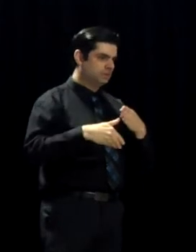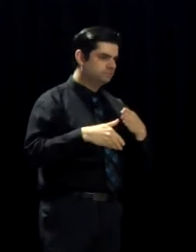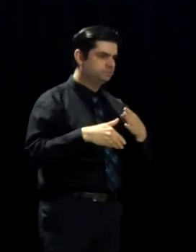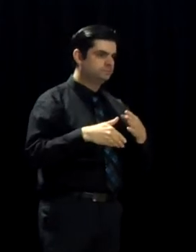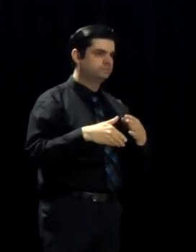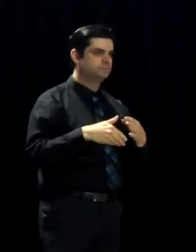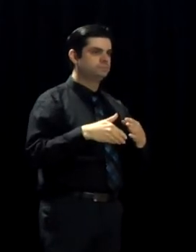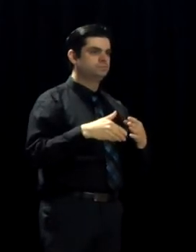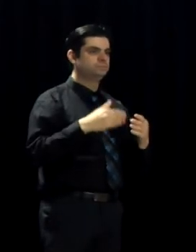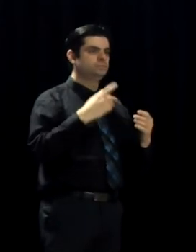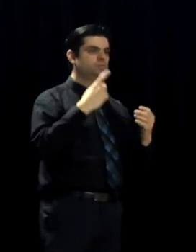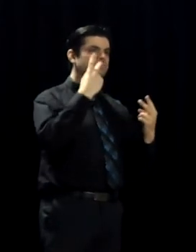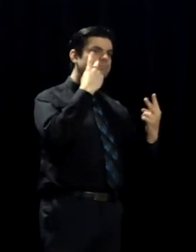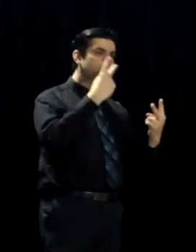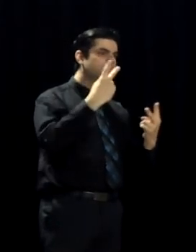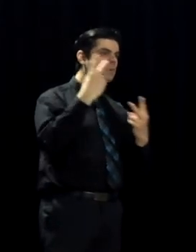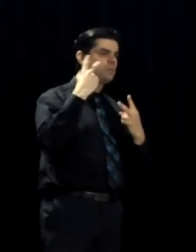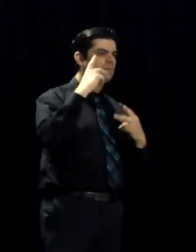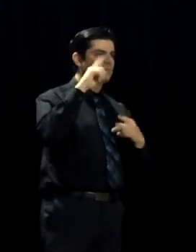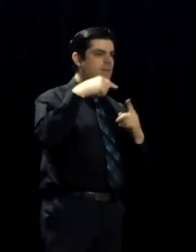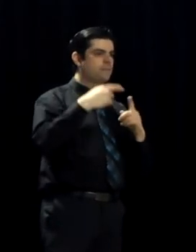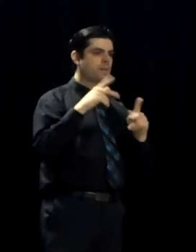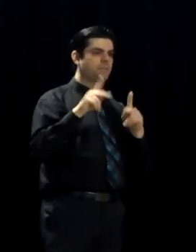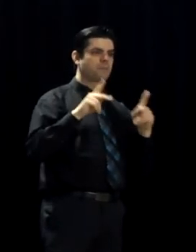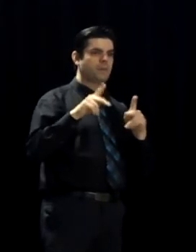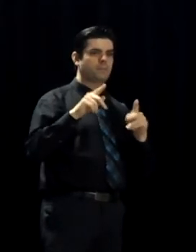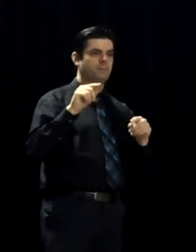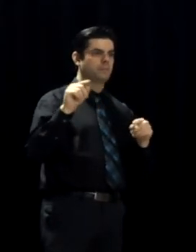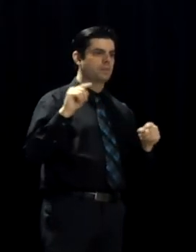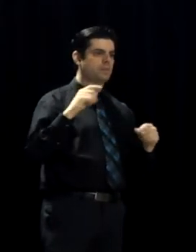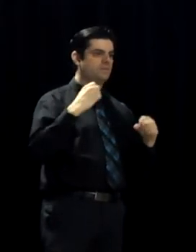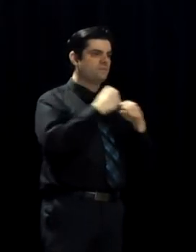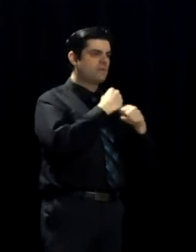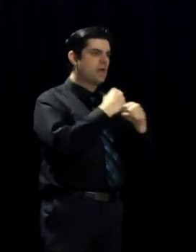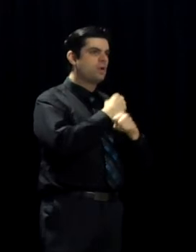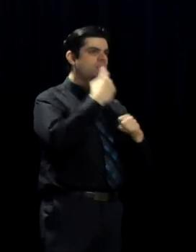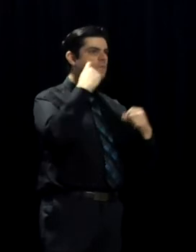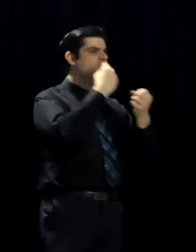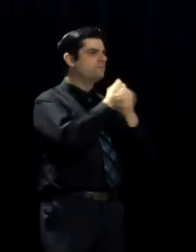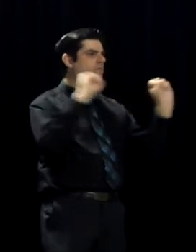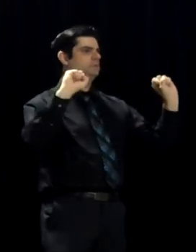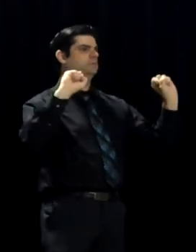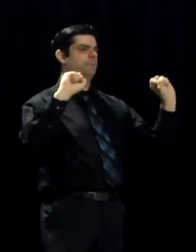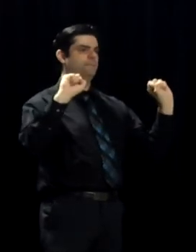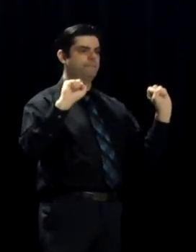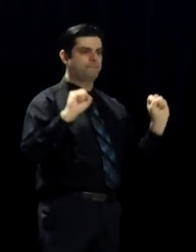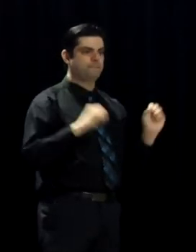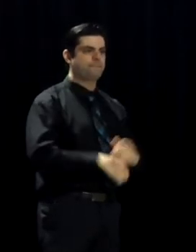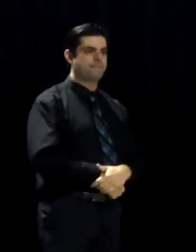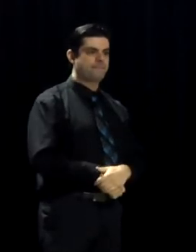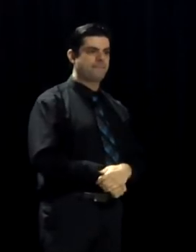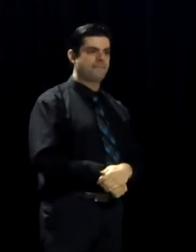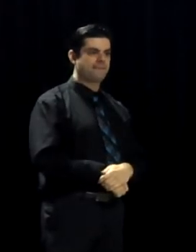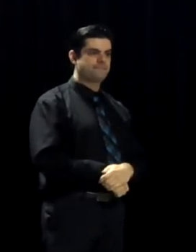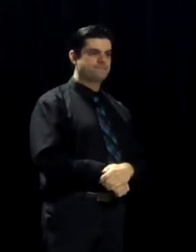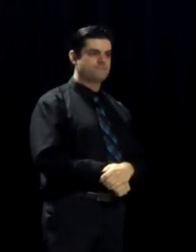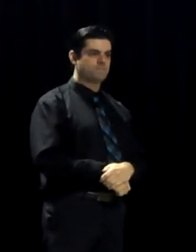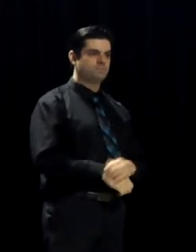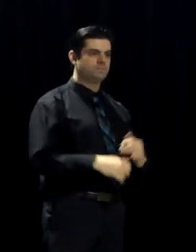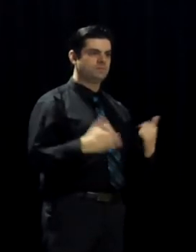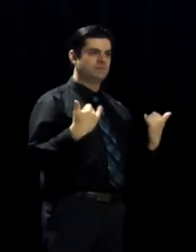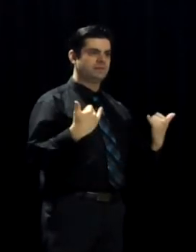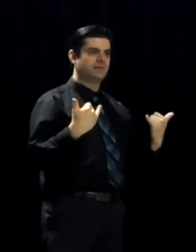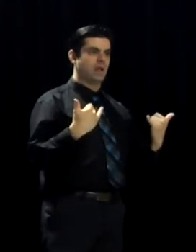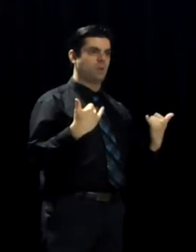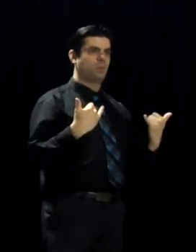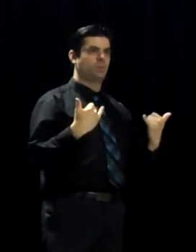heroes before gave their life for our freedoms and our liberties. It means more now, at least in my